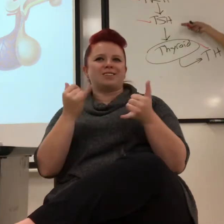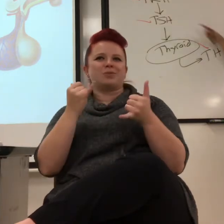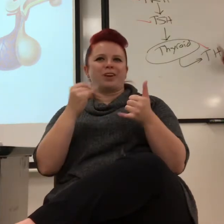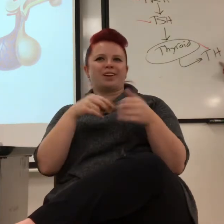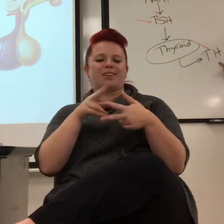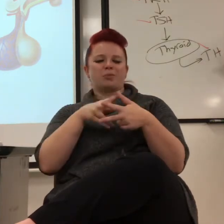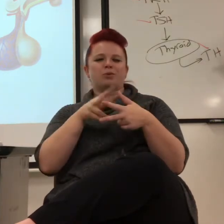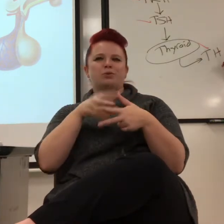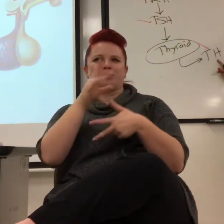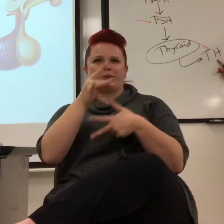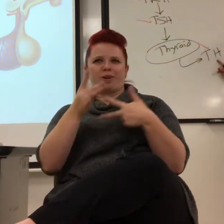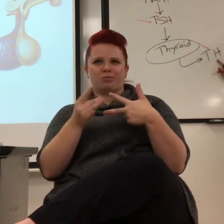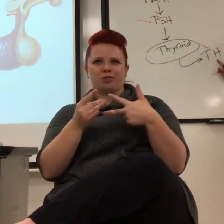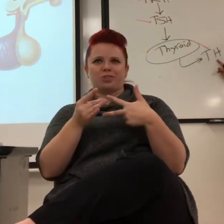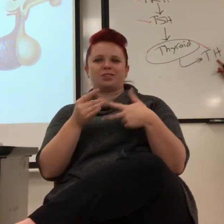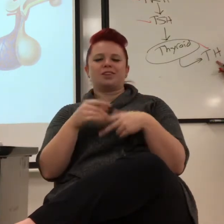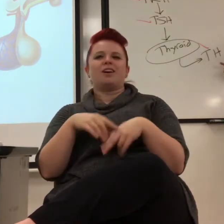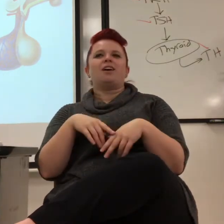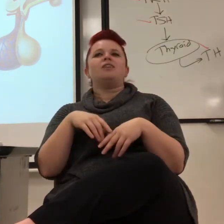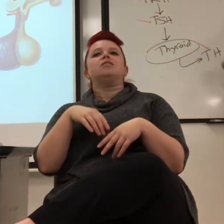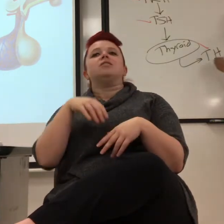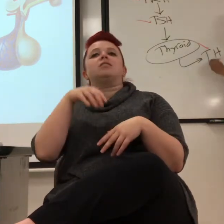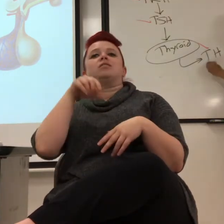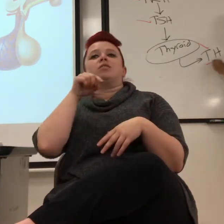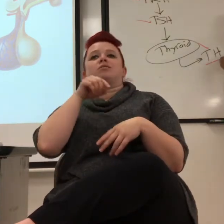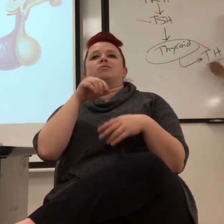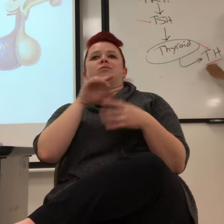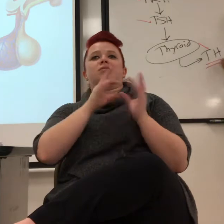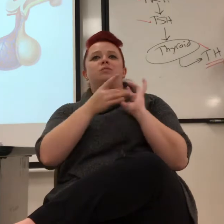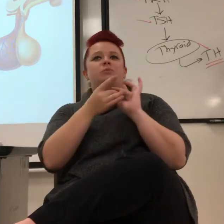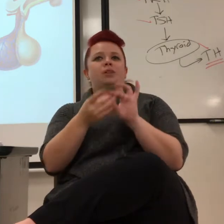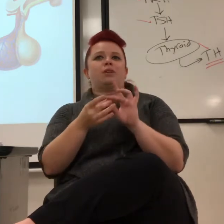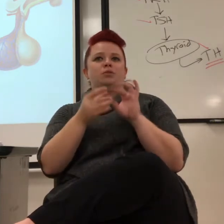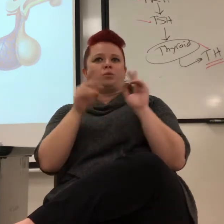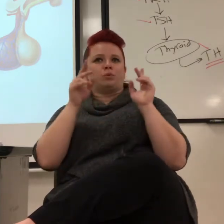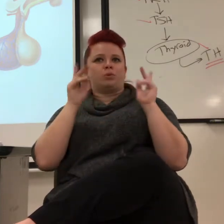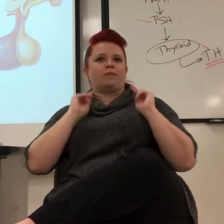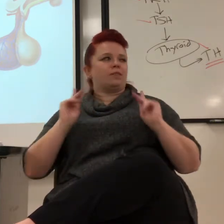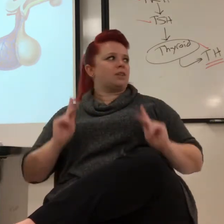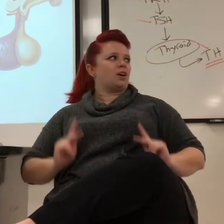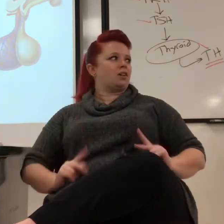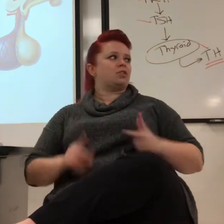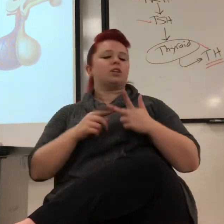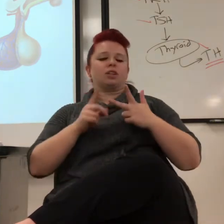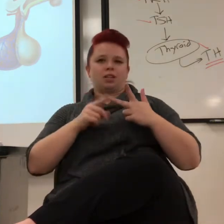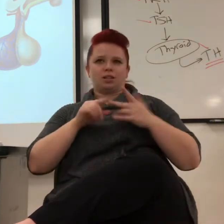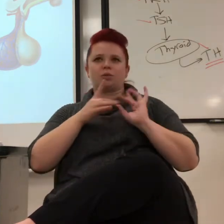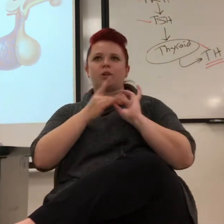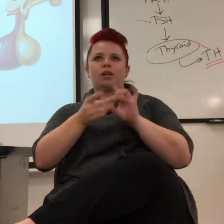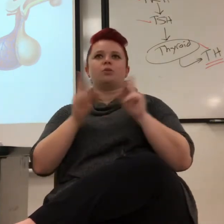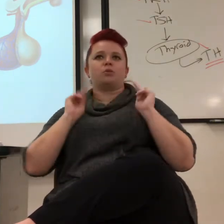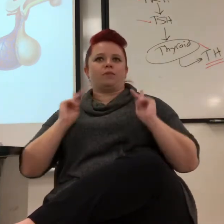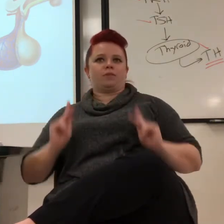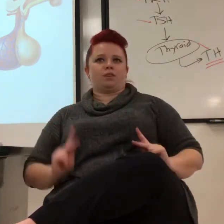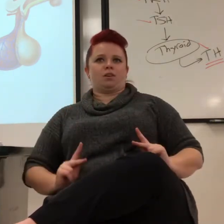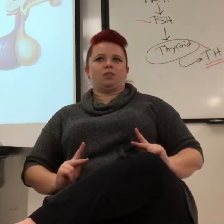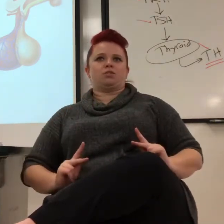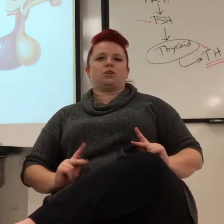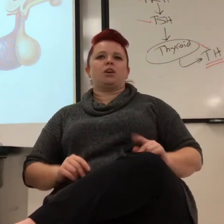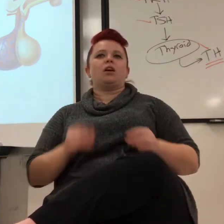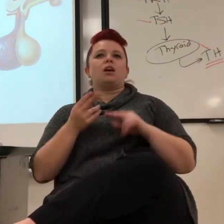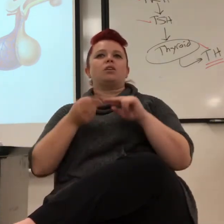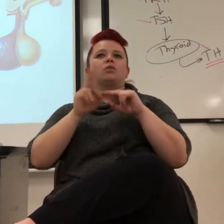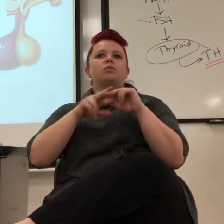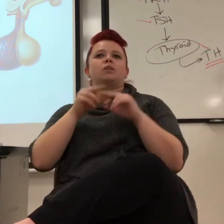That one's tropic, that one's not. This one does the physiology. Thyroid hormone is basically, in a nutshell, it increases metabolism in the